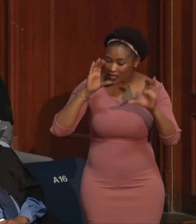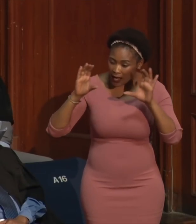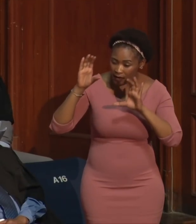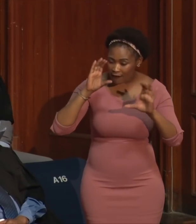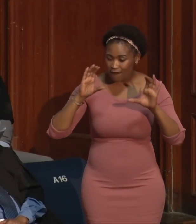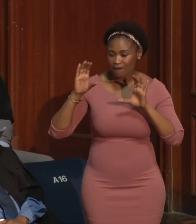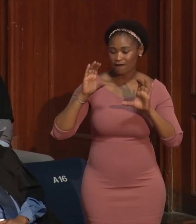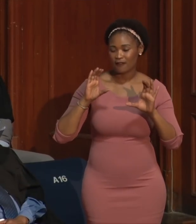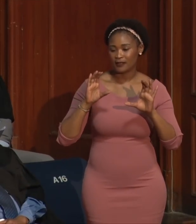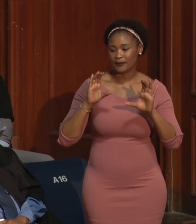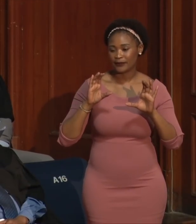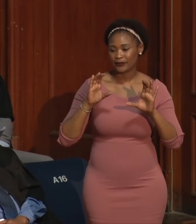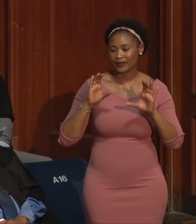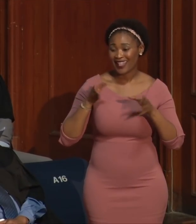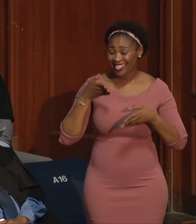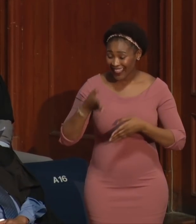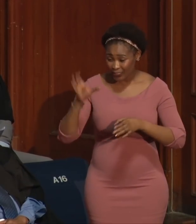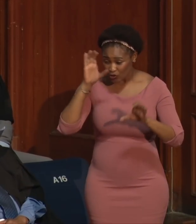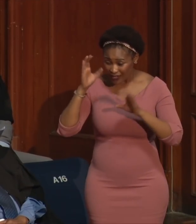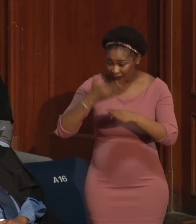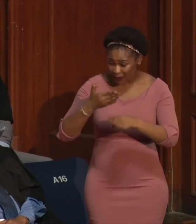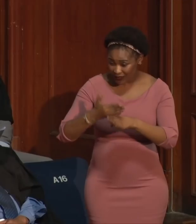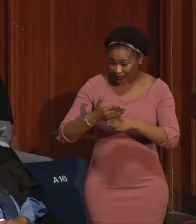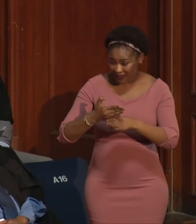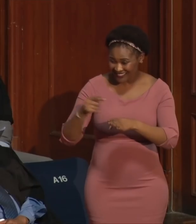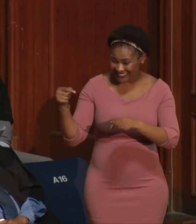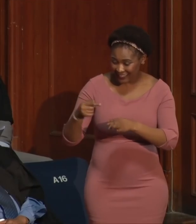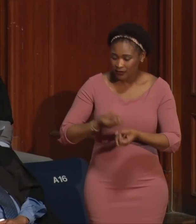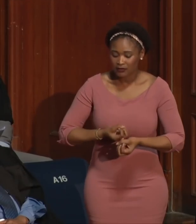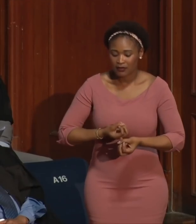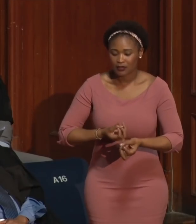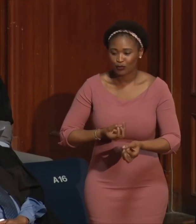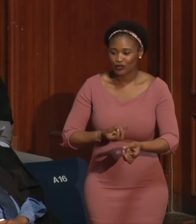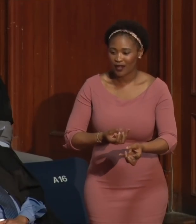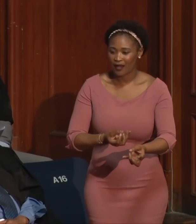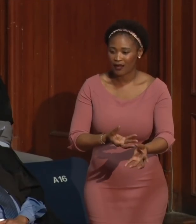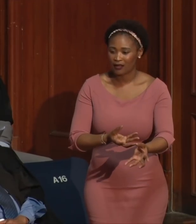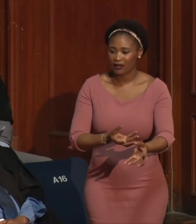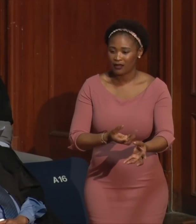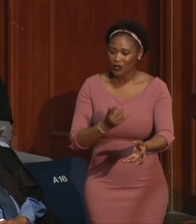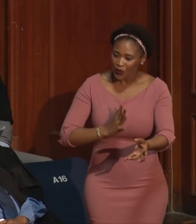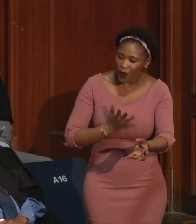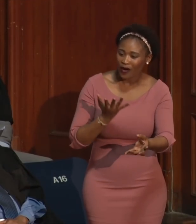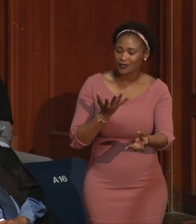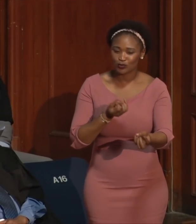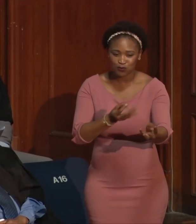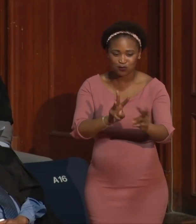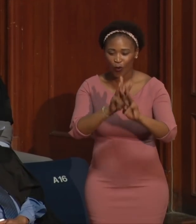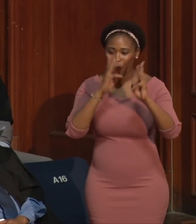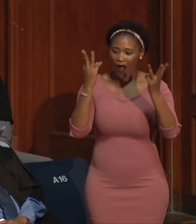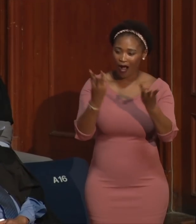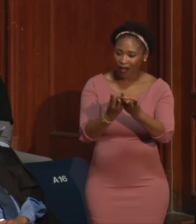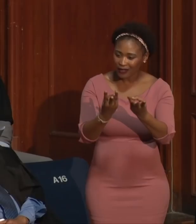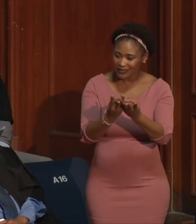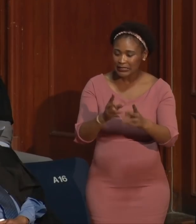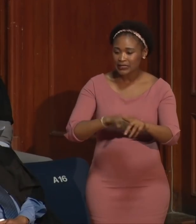view. That creative work is the contribution you seek to make in this world within your